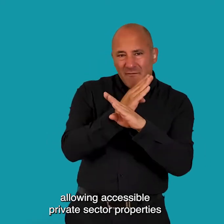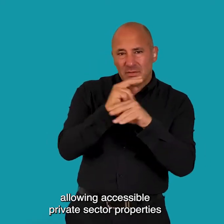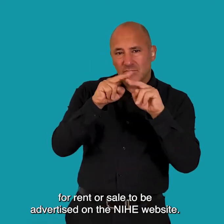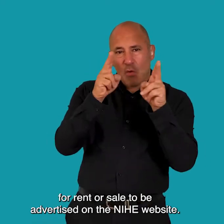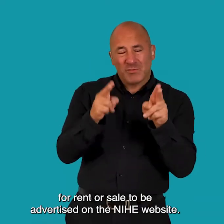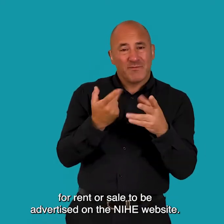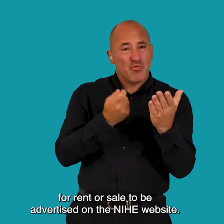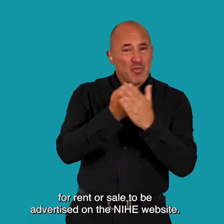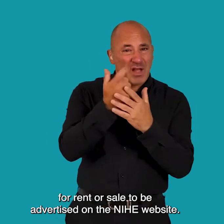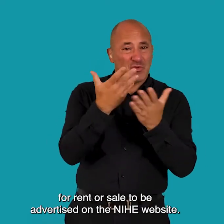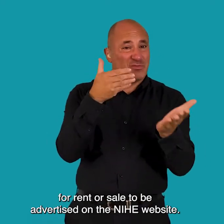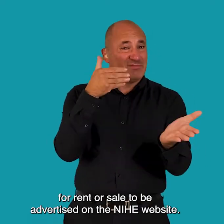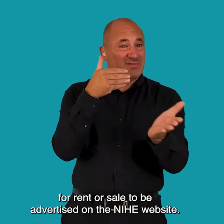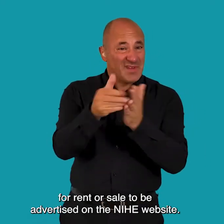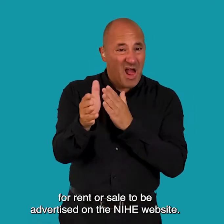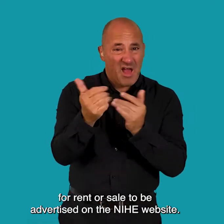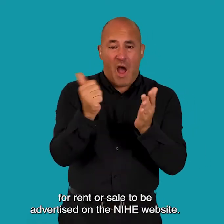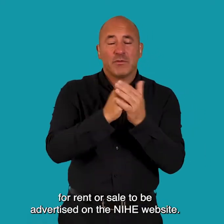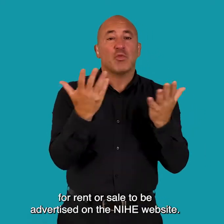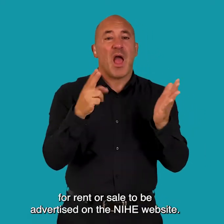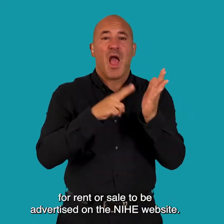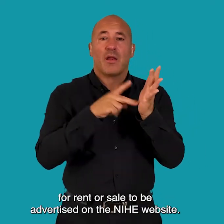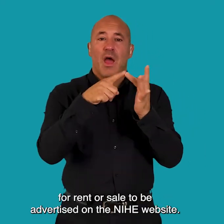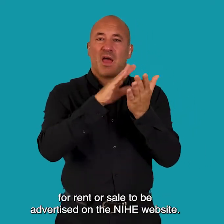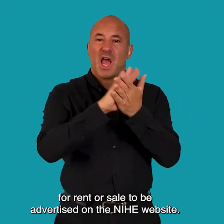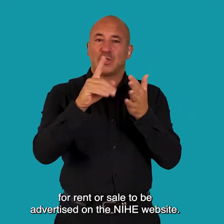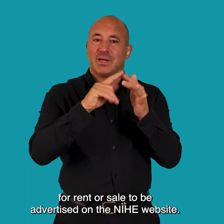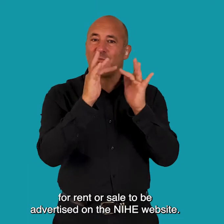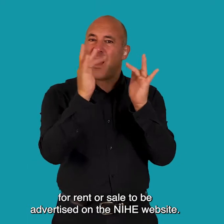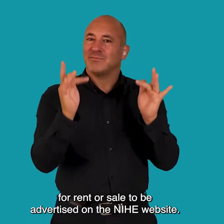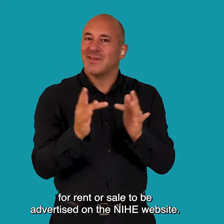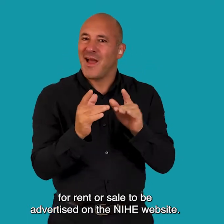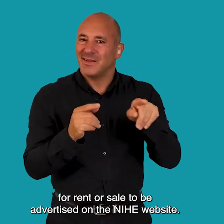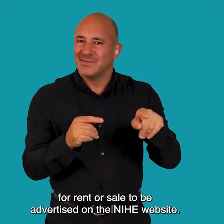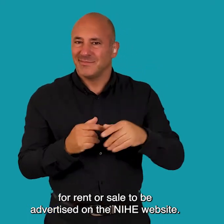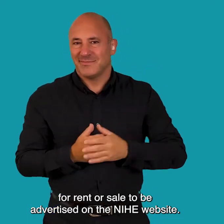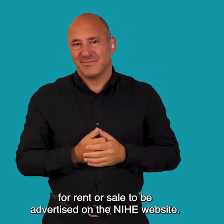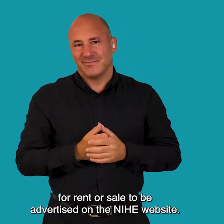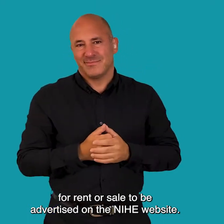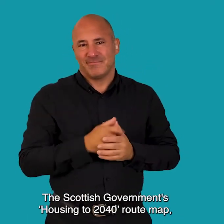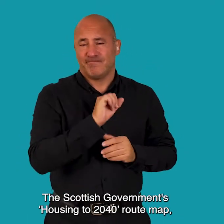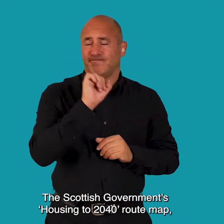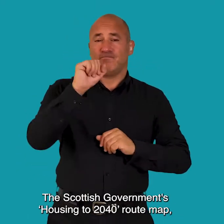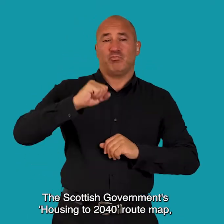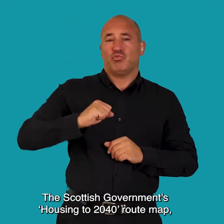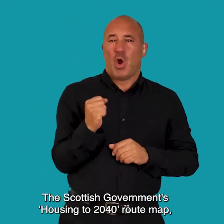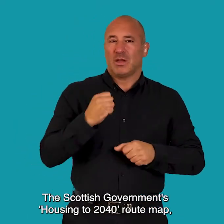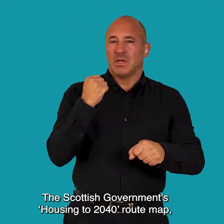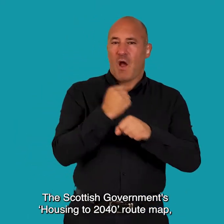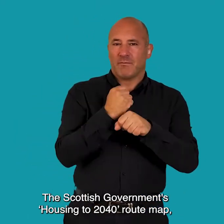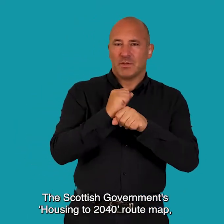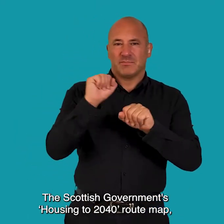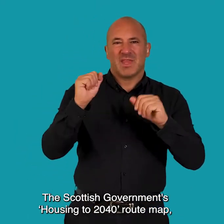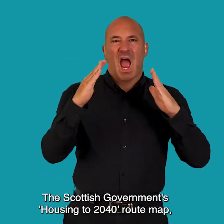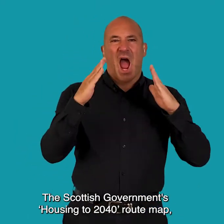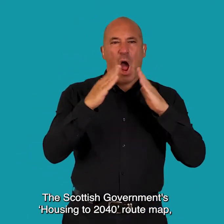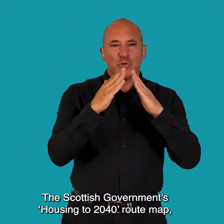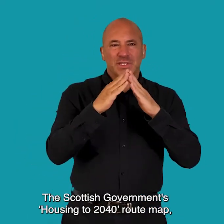for rent or sale to be advertised on the NIHE website. The Scottish Government's Housing to 2040